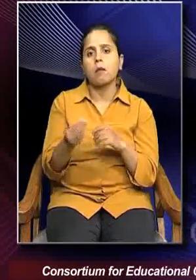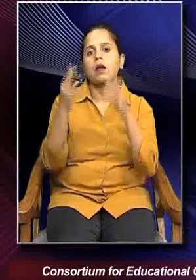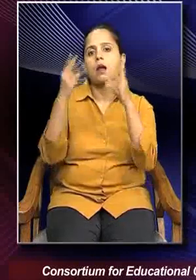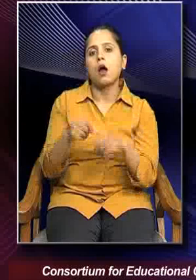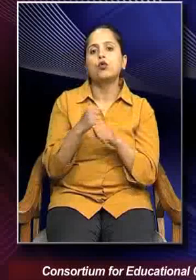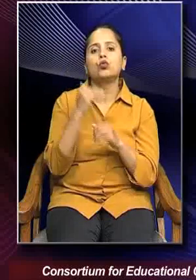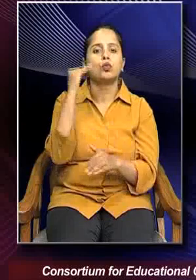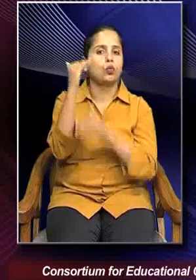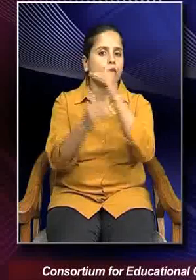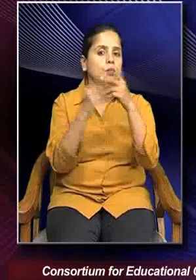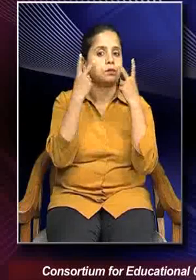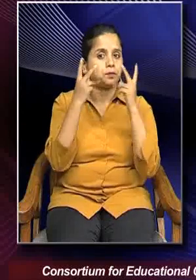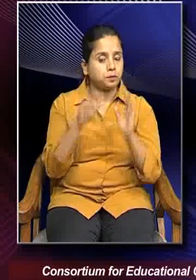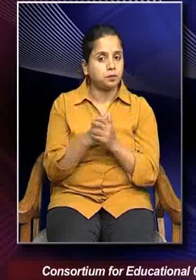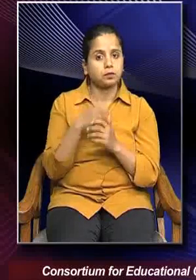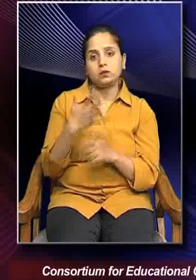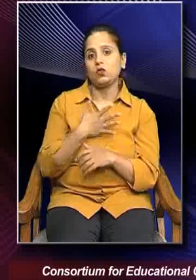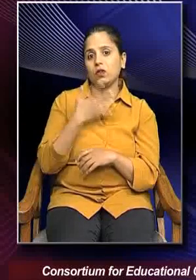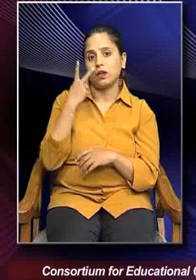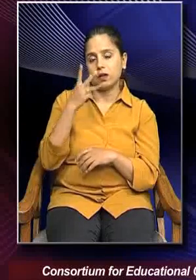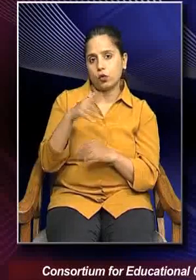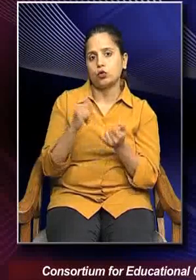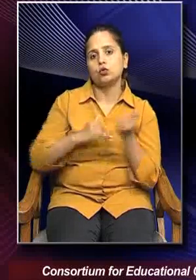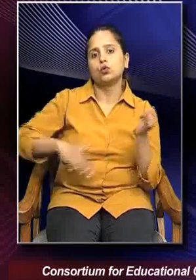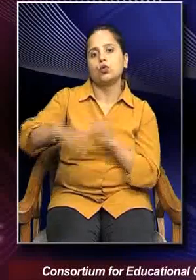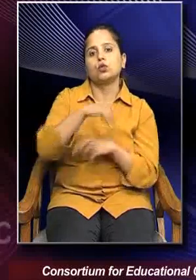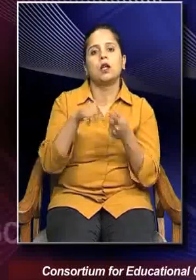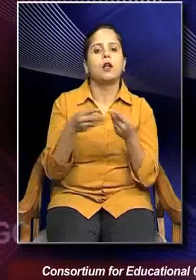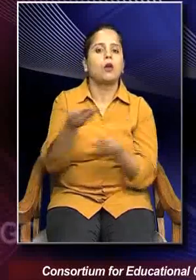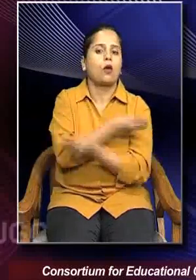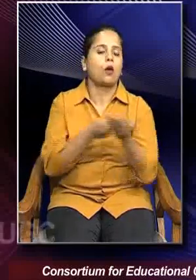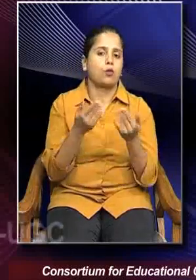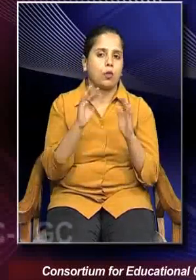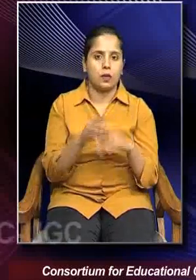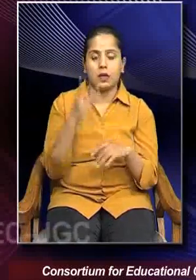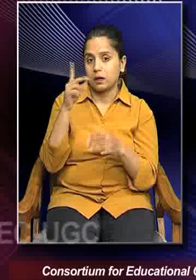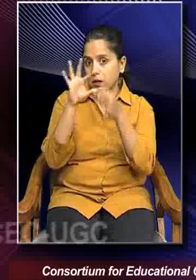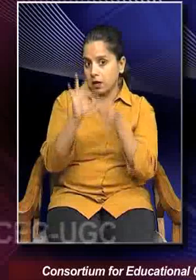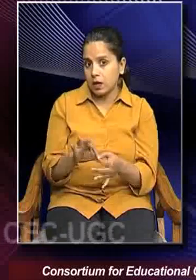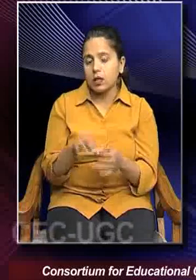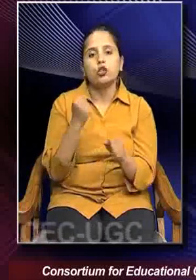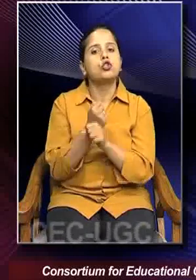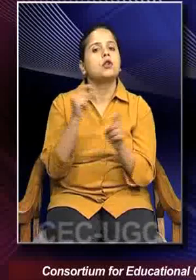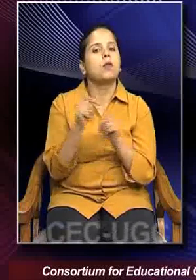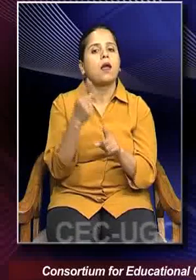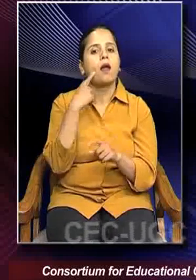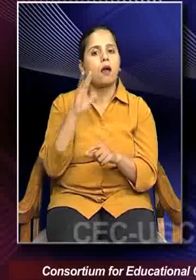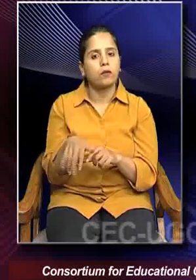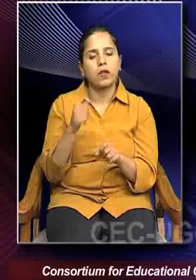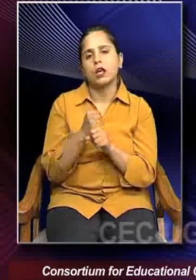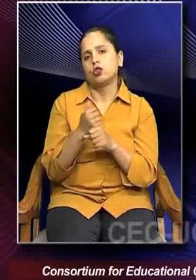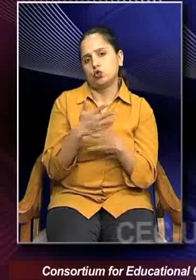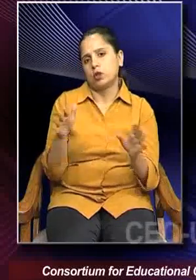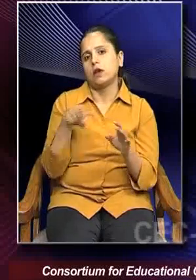growth from the perspective of green and social economy. Proponents of the GPI, genuine progress